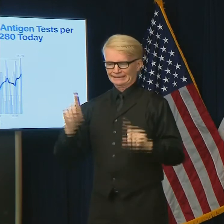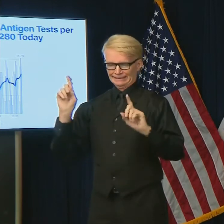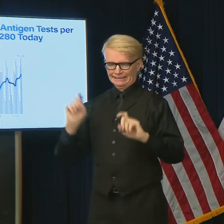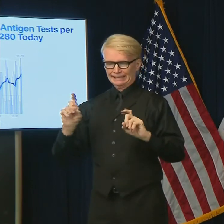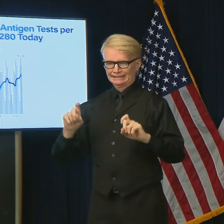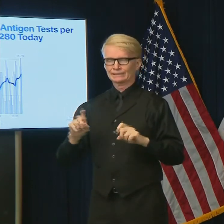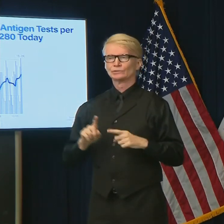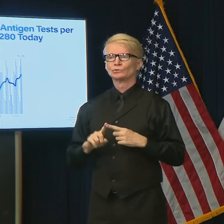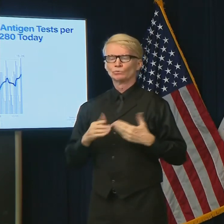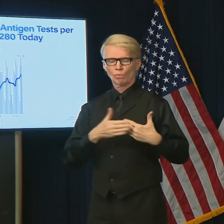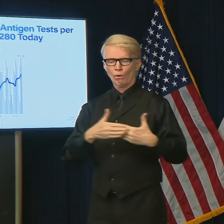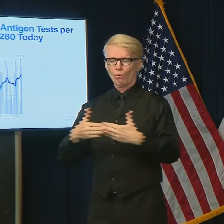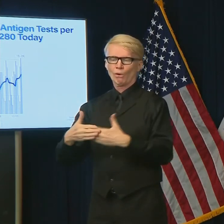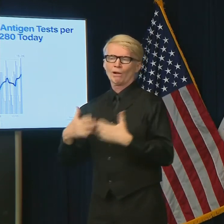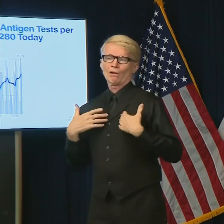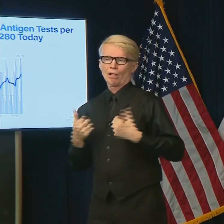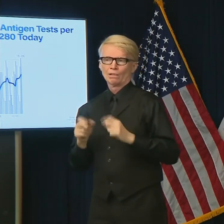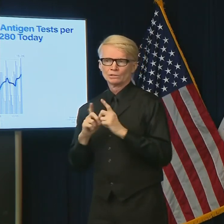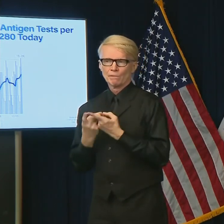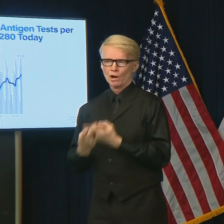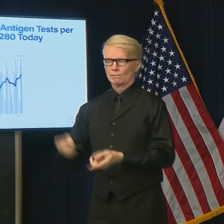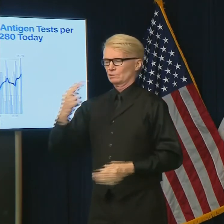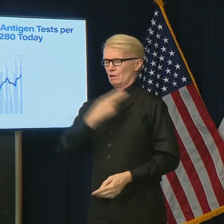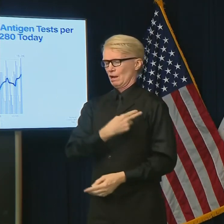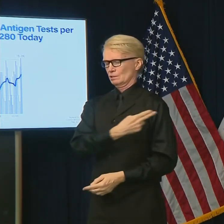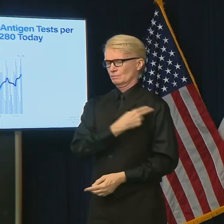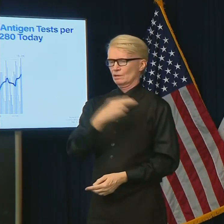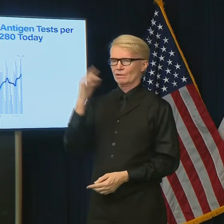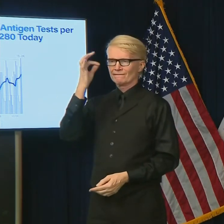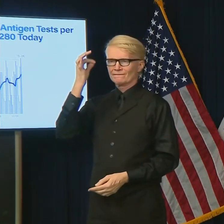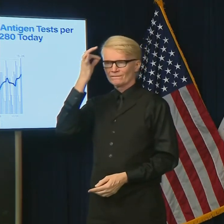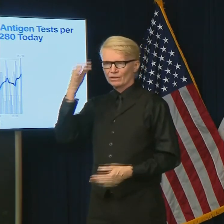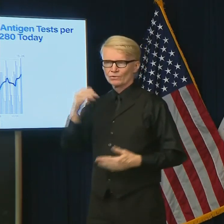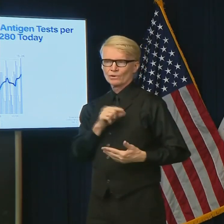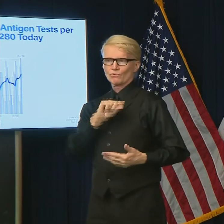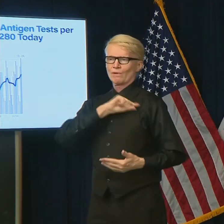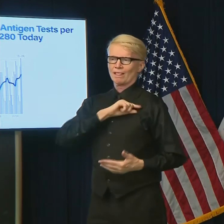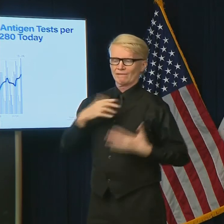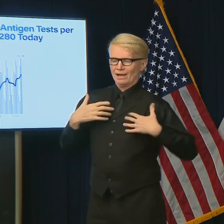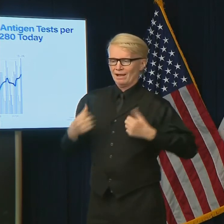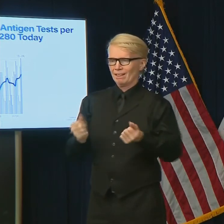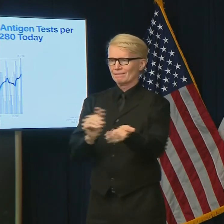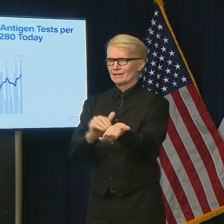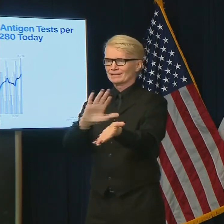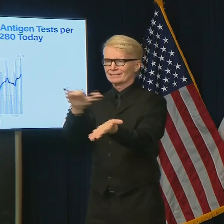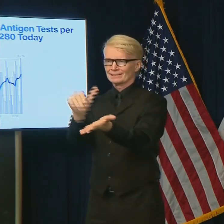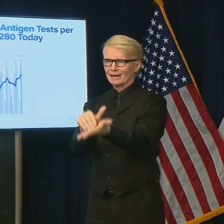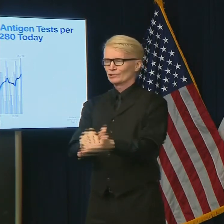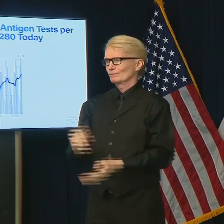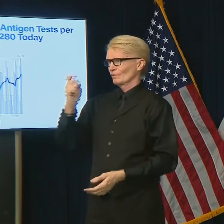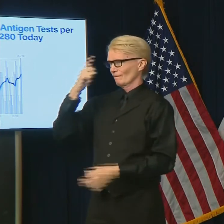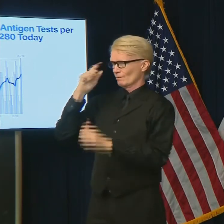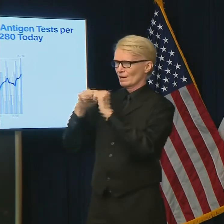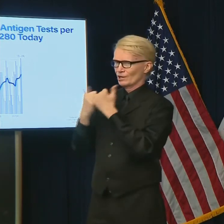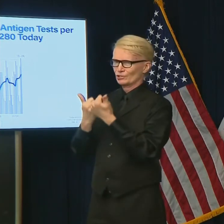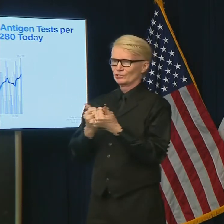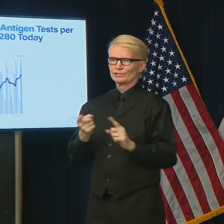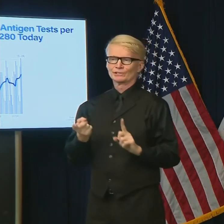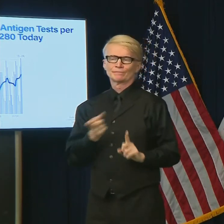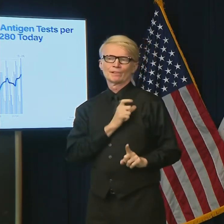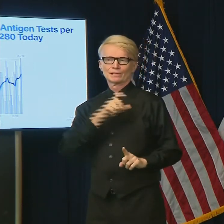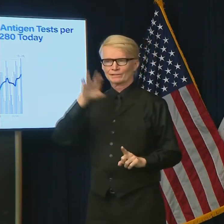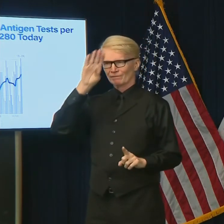health departments, hospitals, federally qualified health centers, government agencies, first responders, school